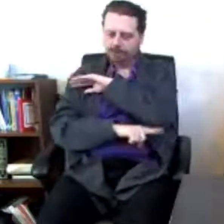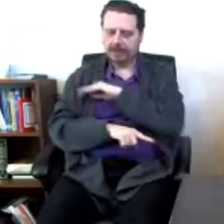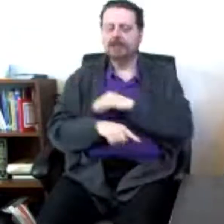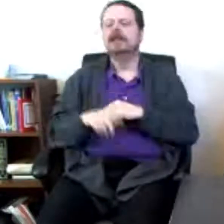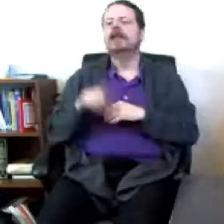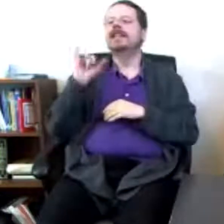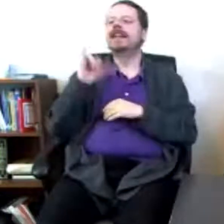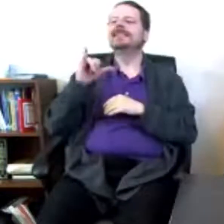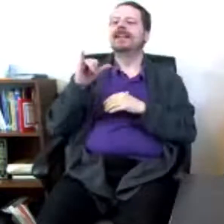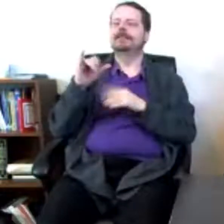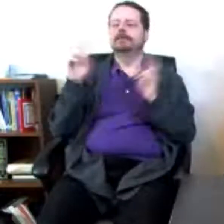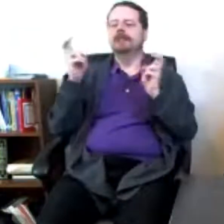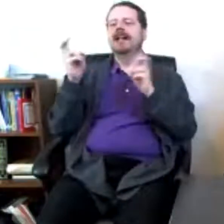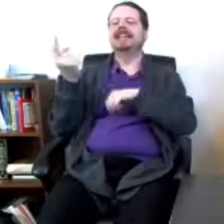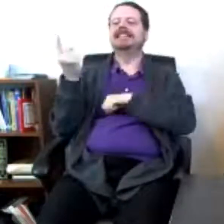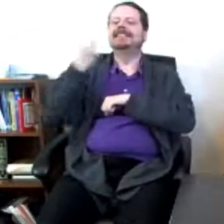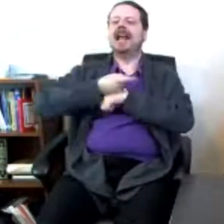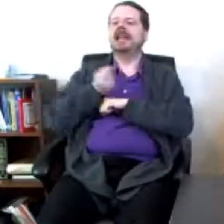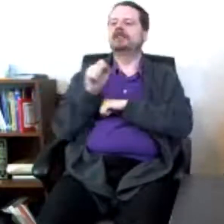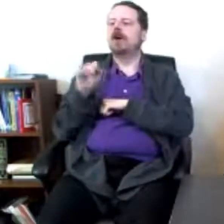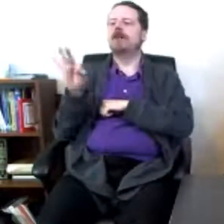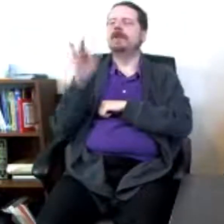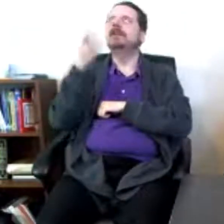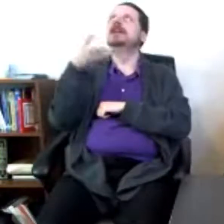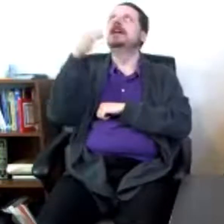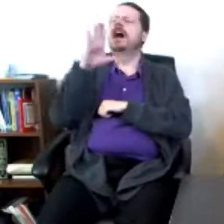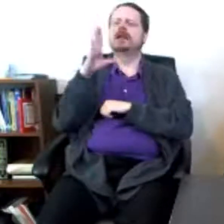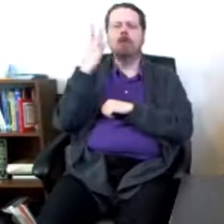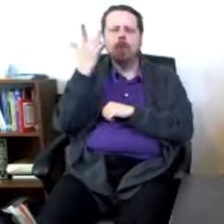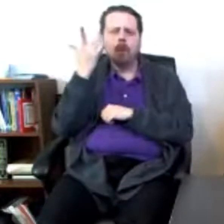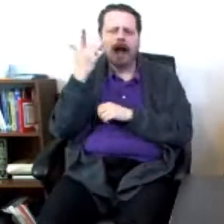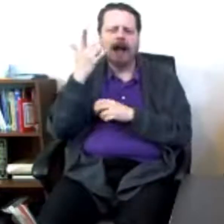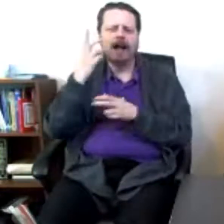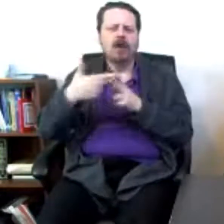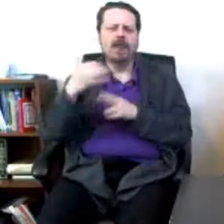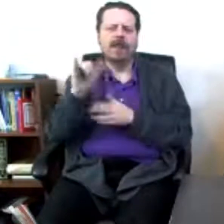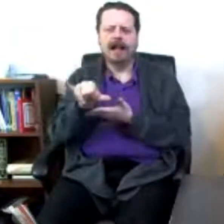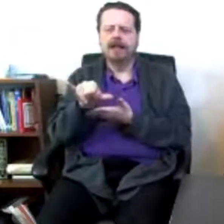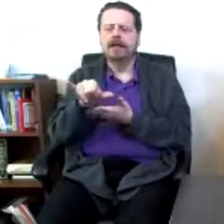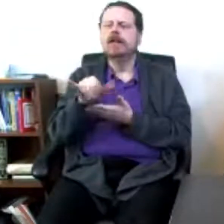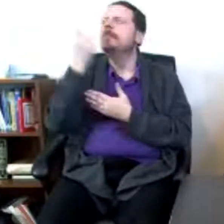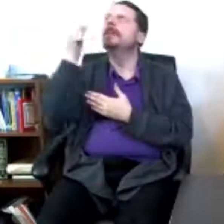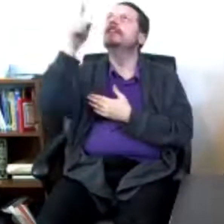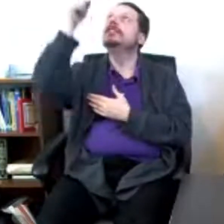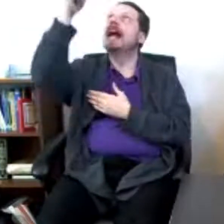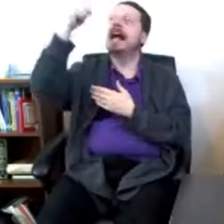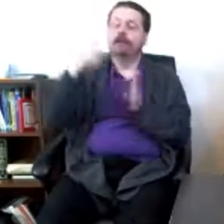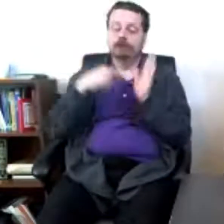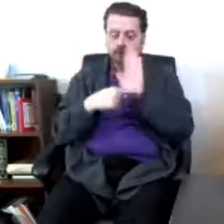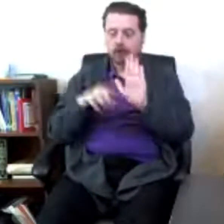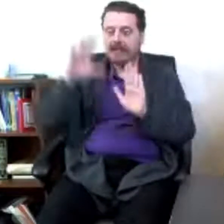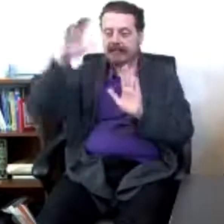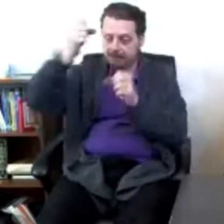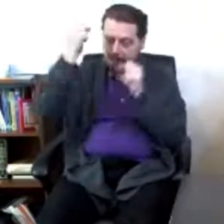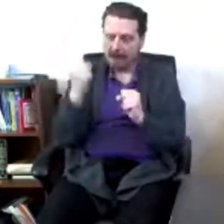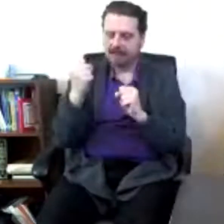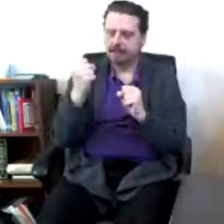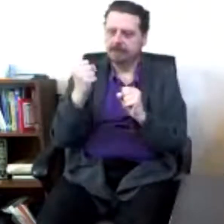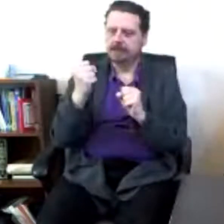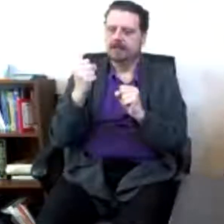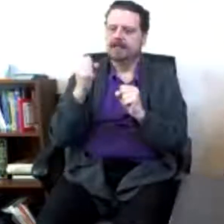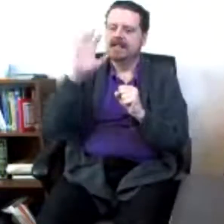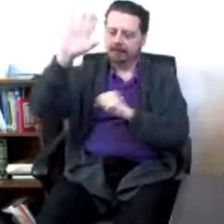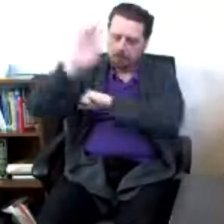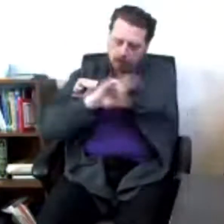the days of God. Why are they called the days of God? It is the days where God shows his might and